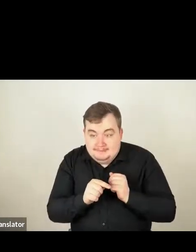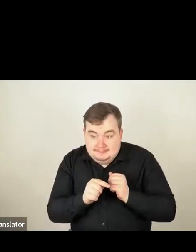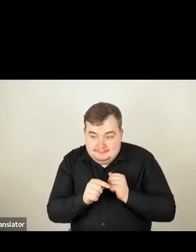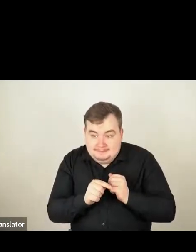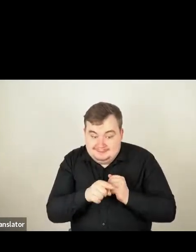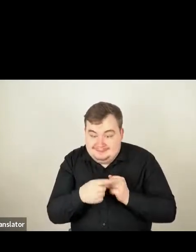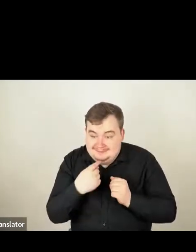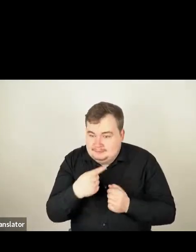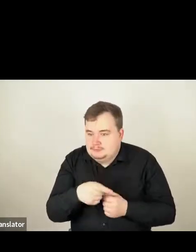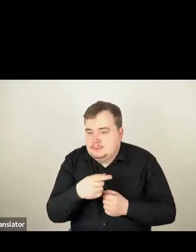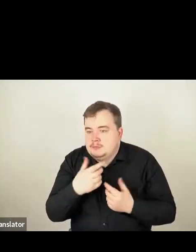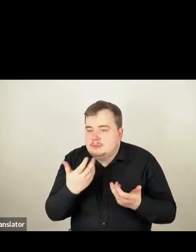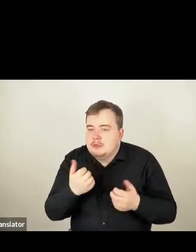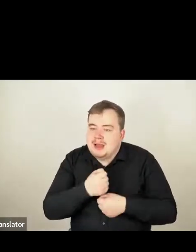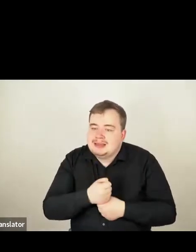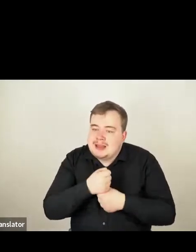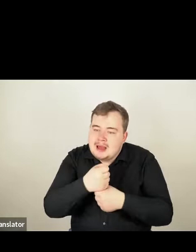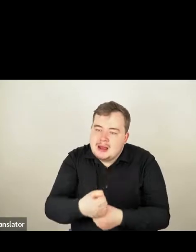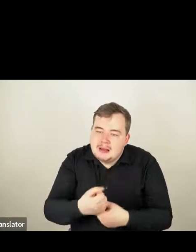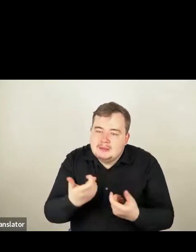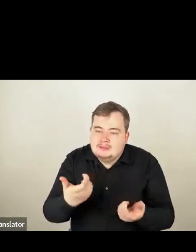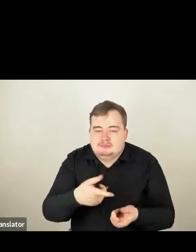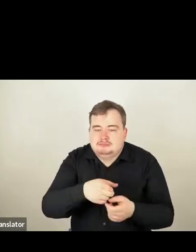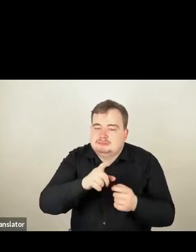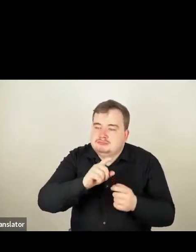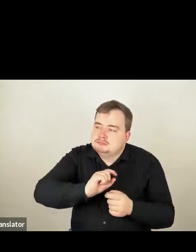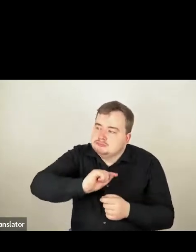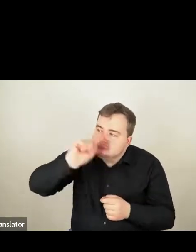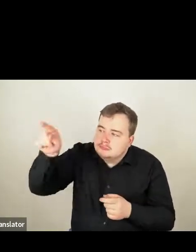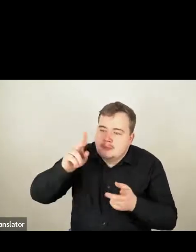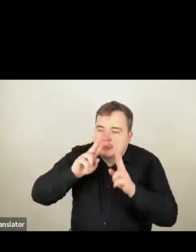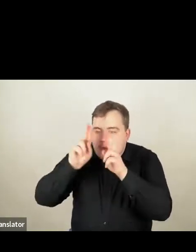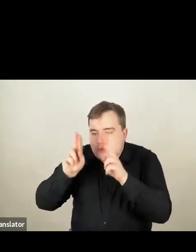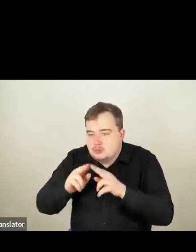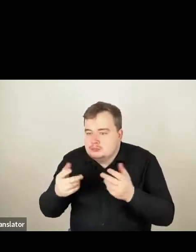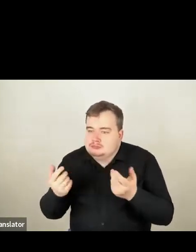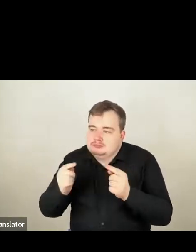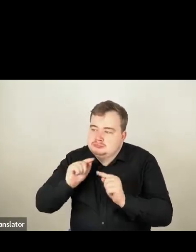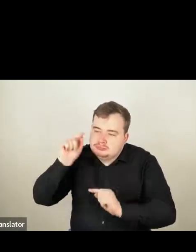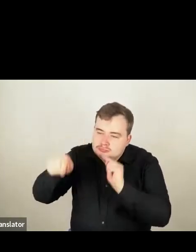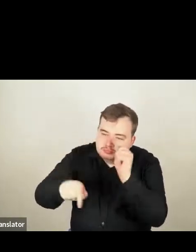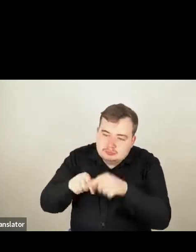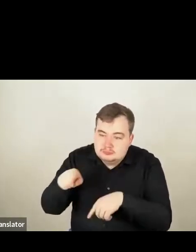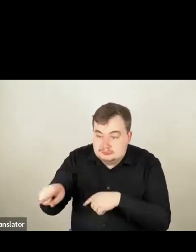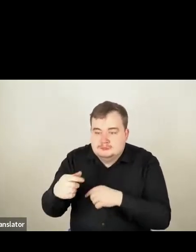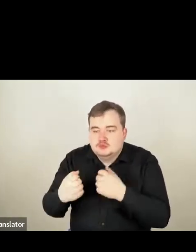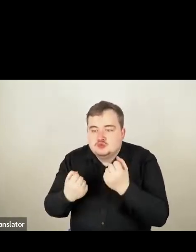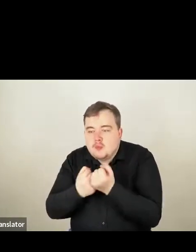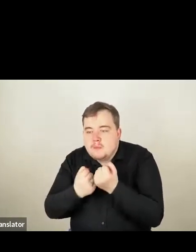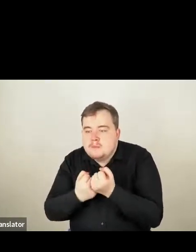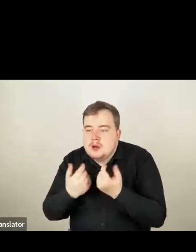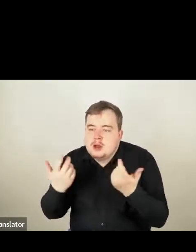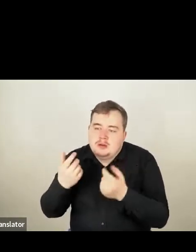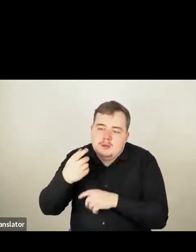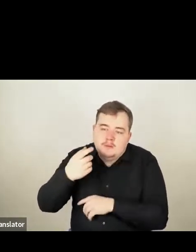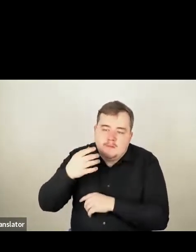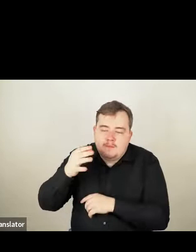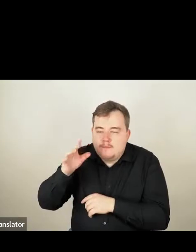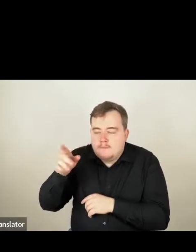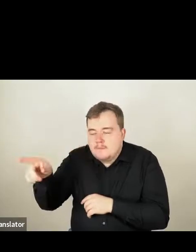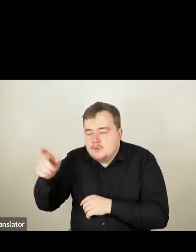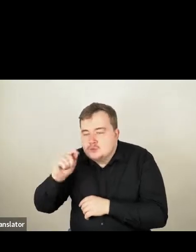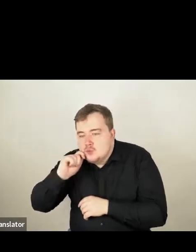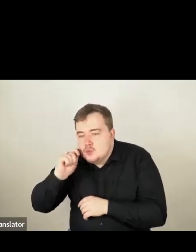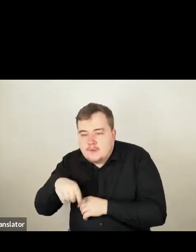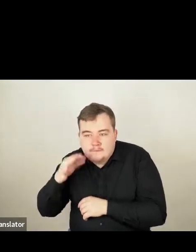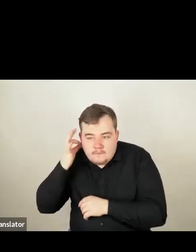international organization to support initiatives that help women in Ukraine. They are suffering many